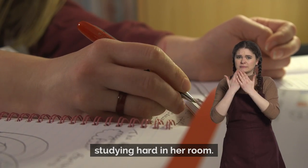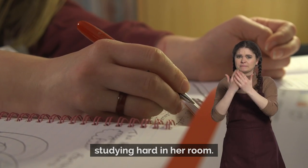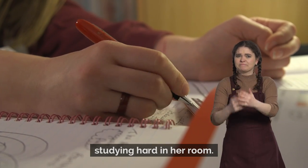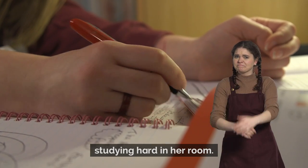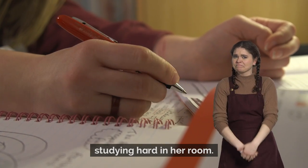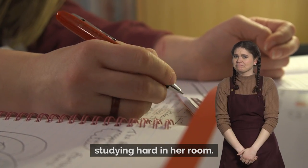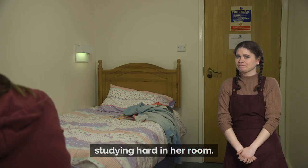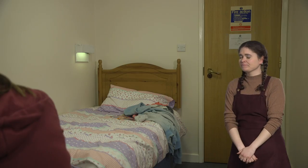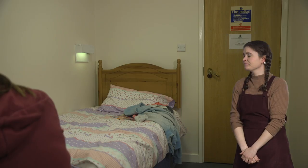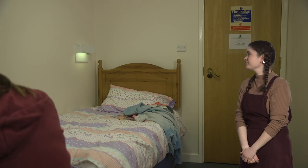her room.